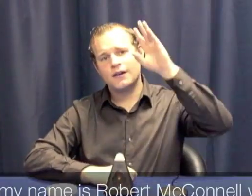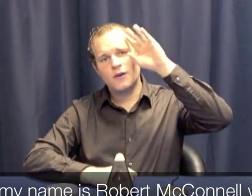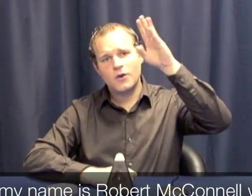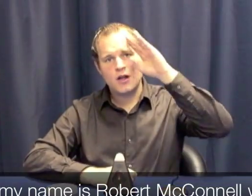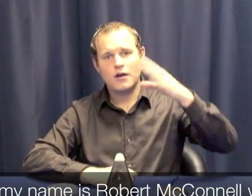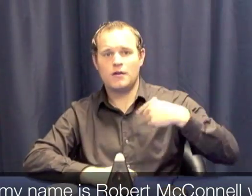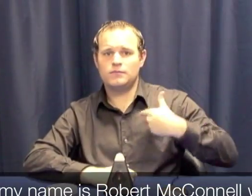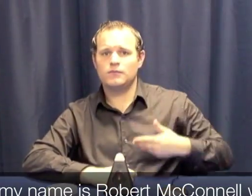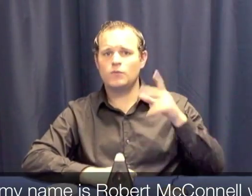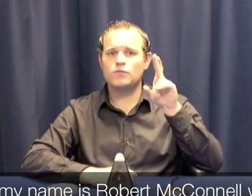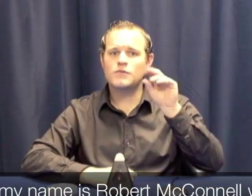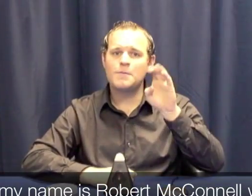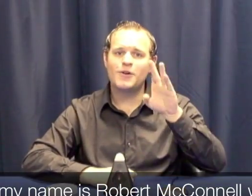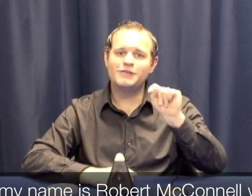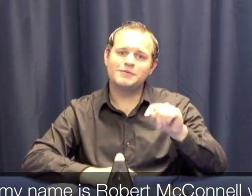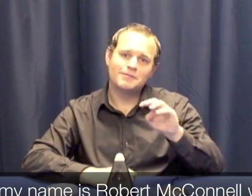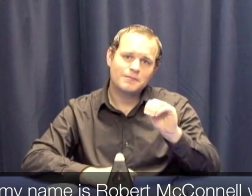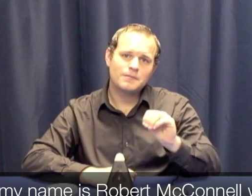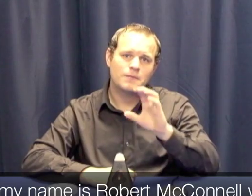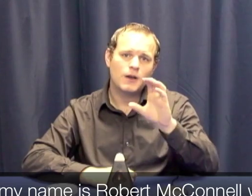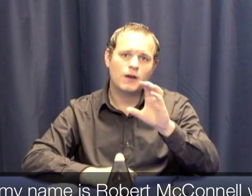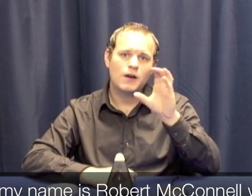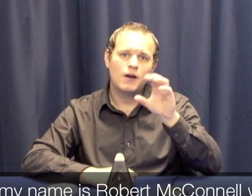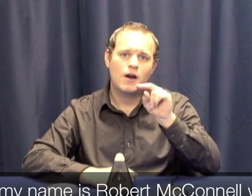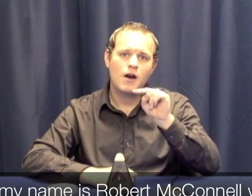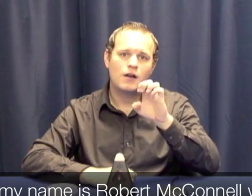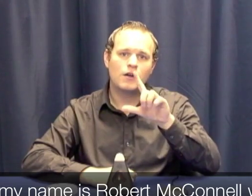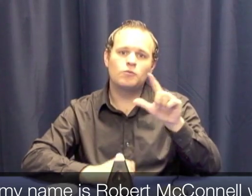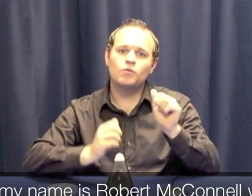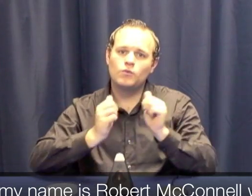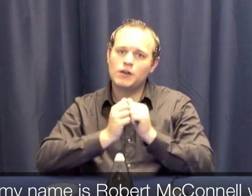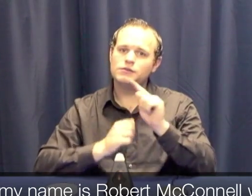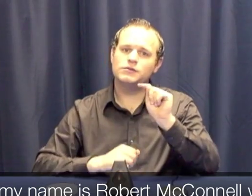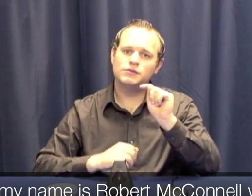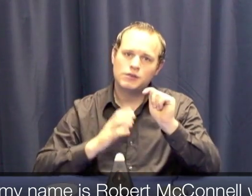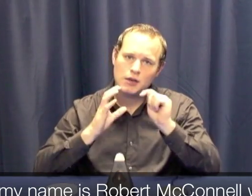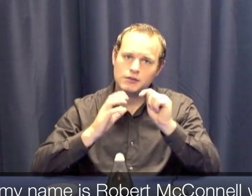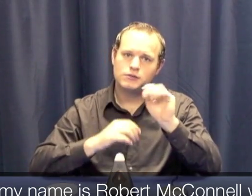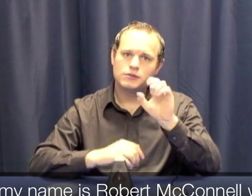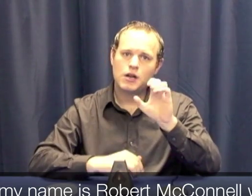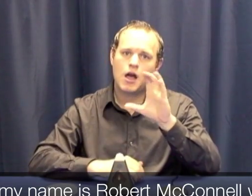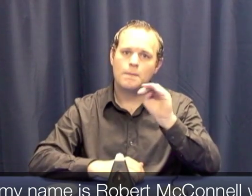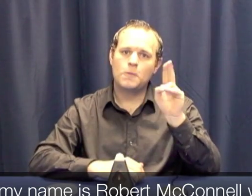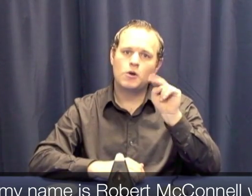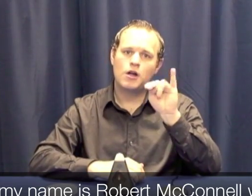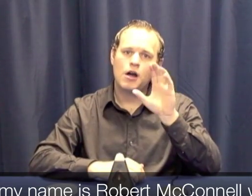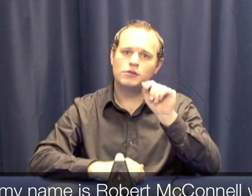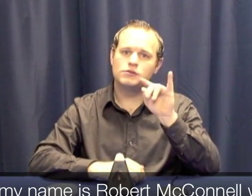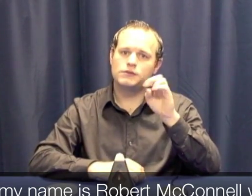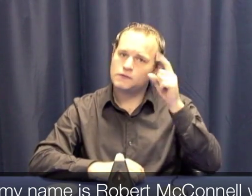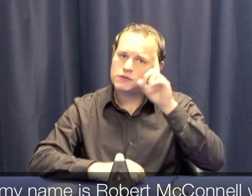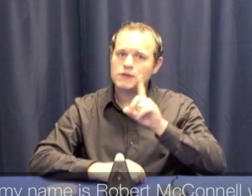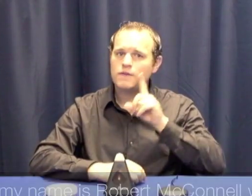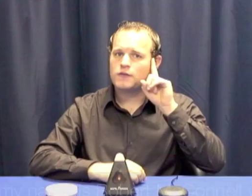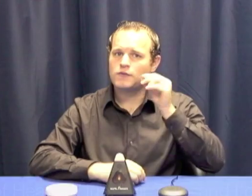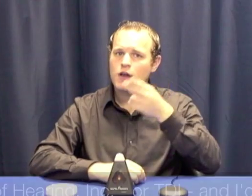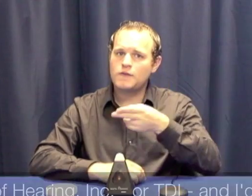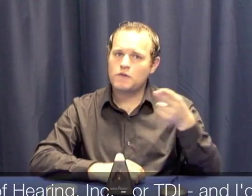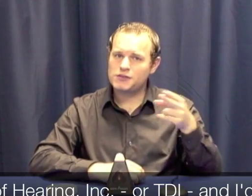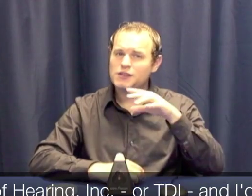Hello, my name is Robert McConnell with Telecommunications for the Deaf and Hard of Hearing,